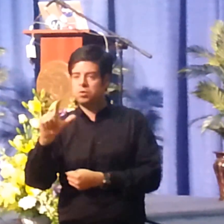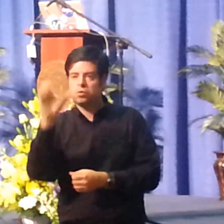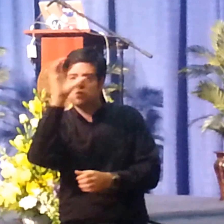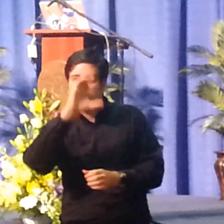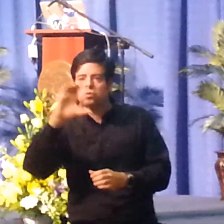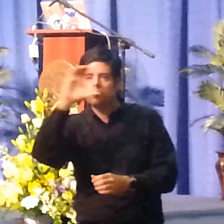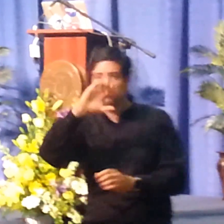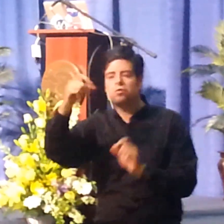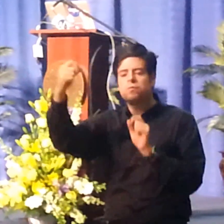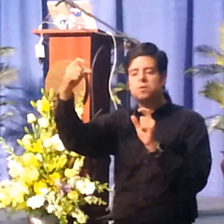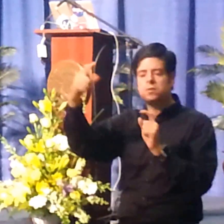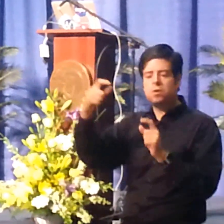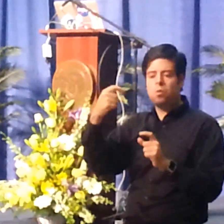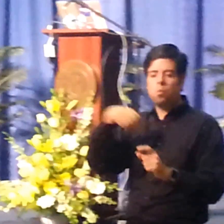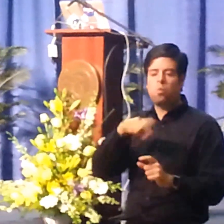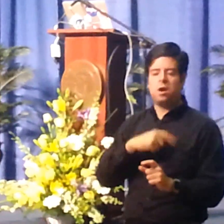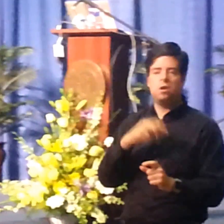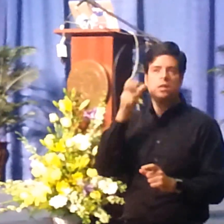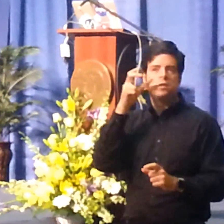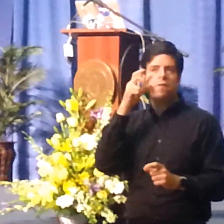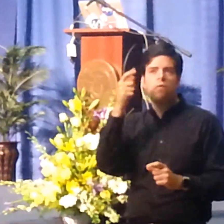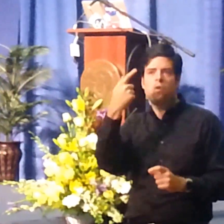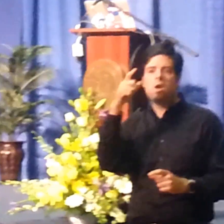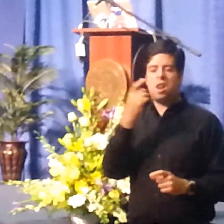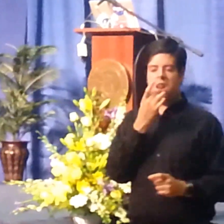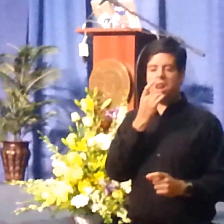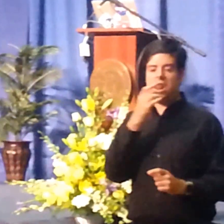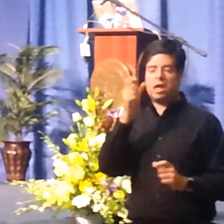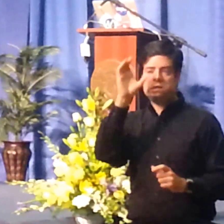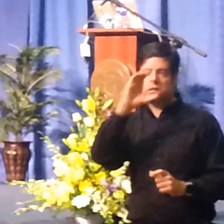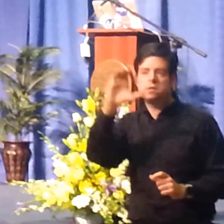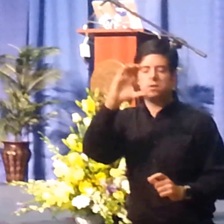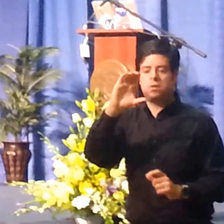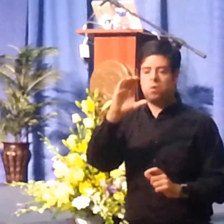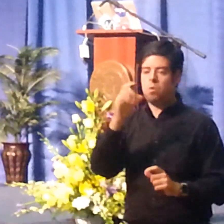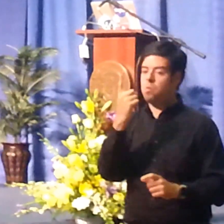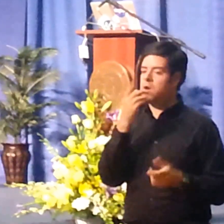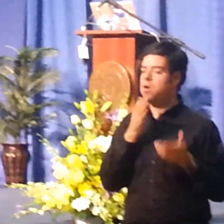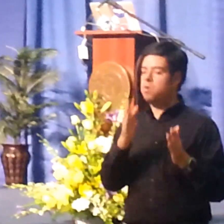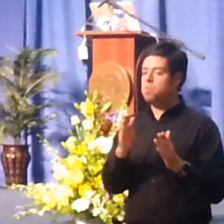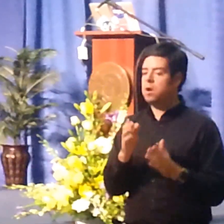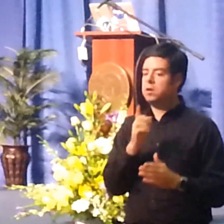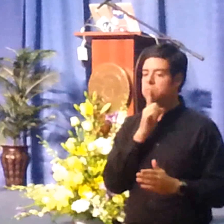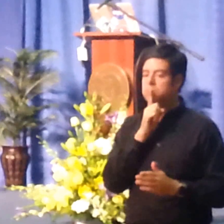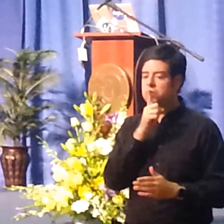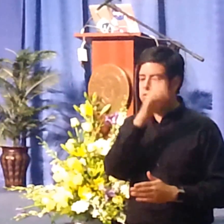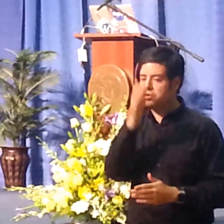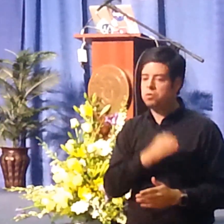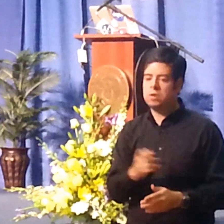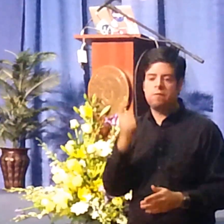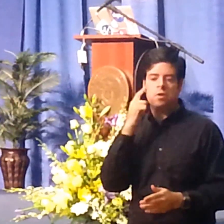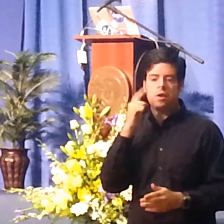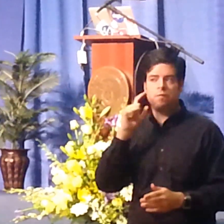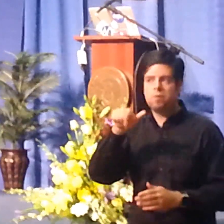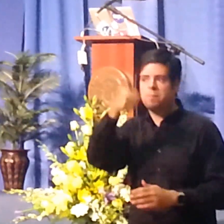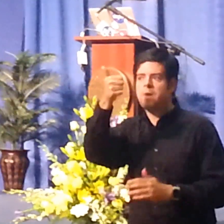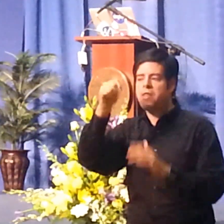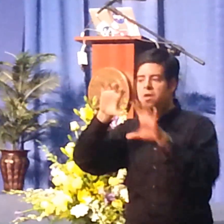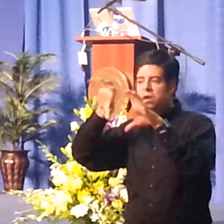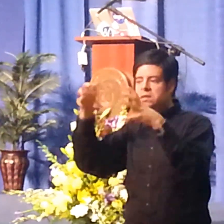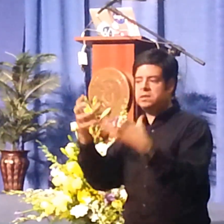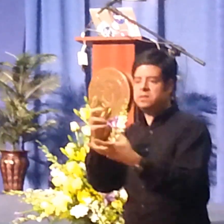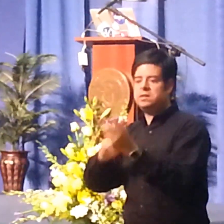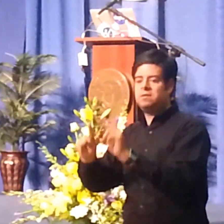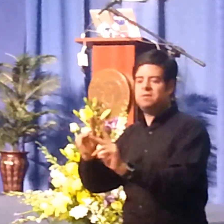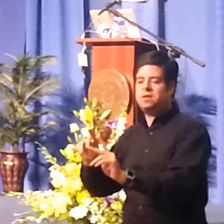we're listening for a light signal. There's one way to be sure you never hear from another civilization, and that's